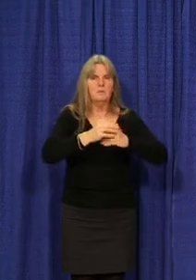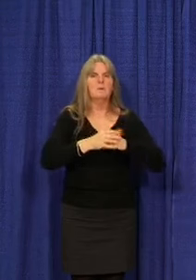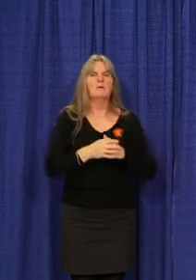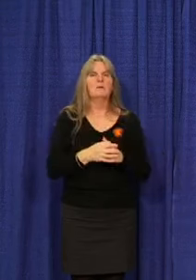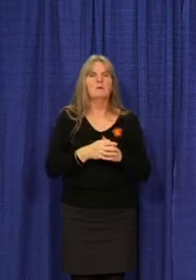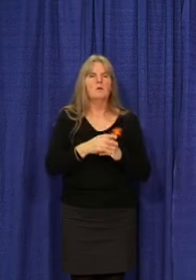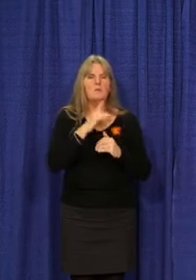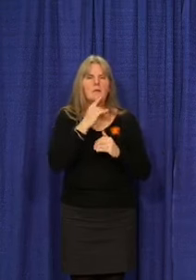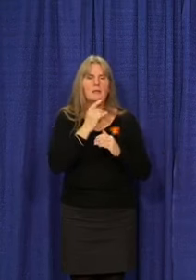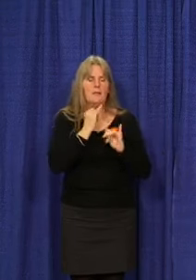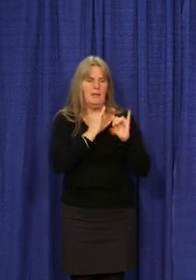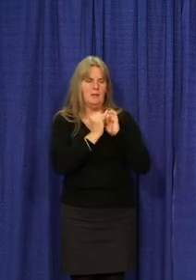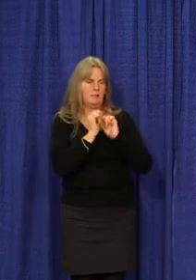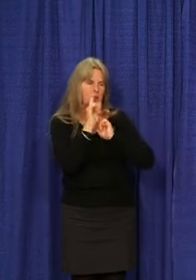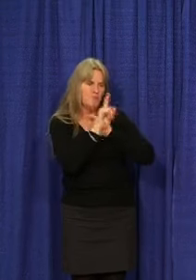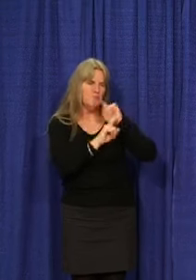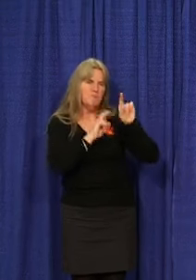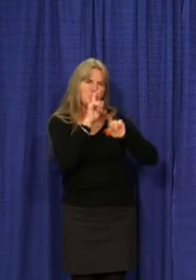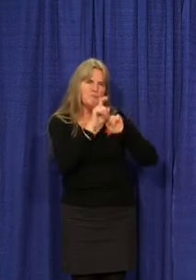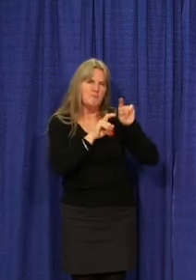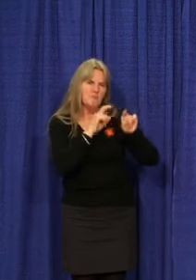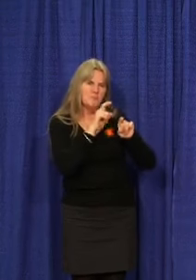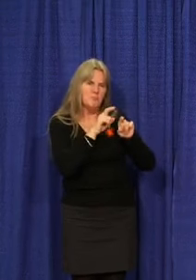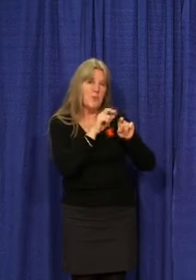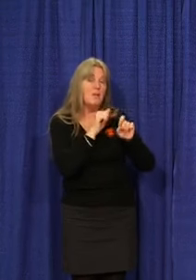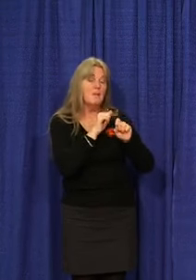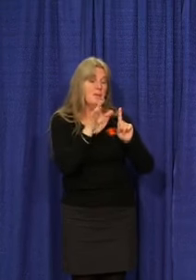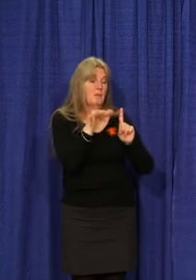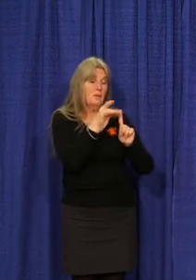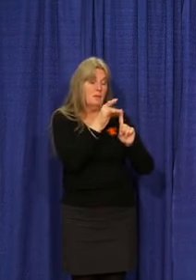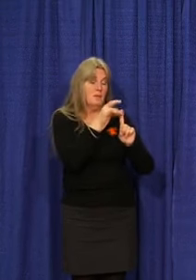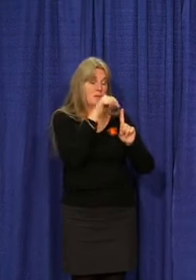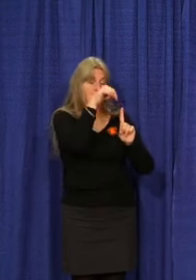actually interviewing the individual who is